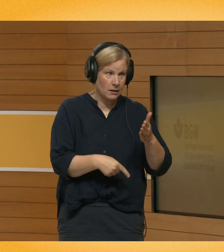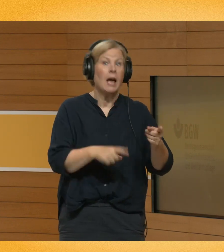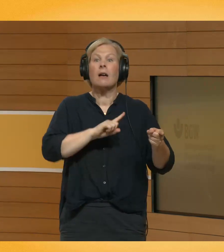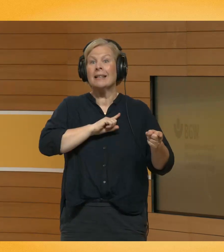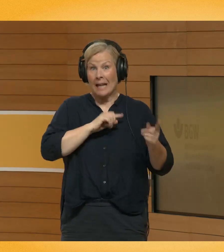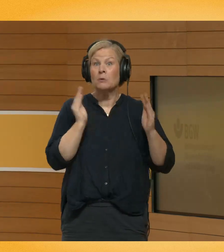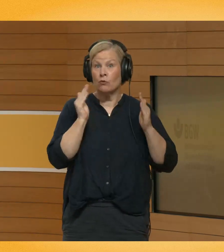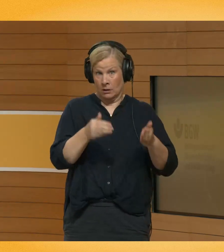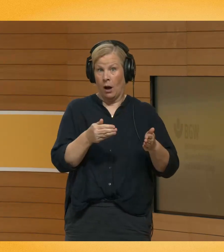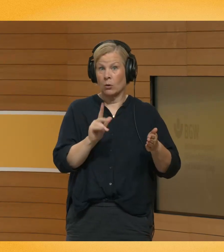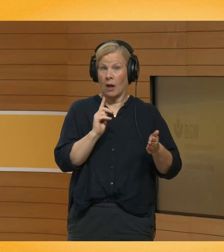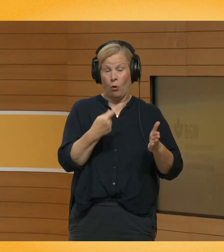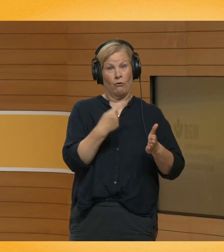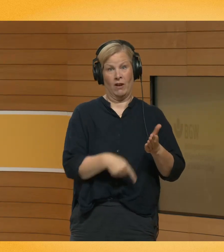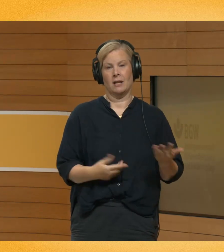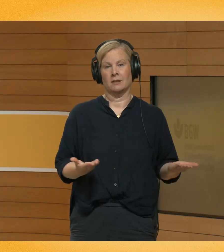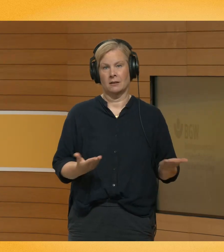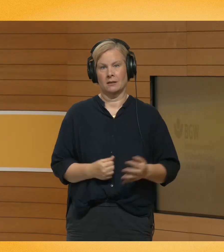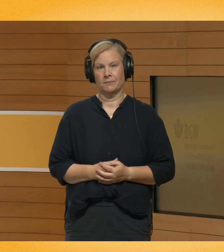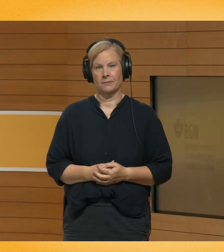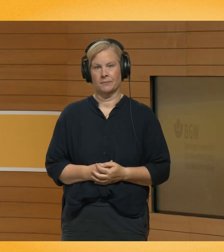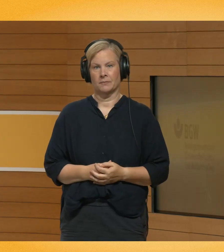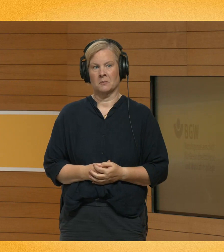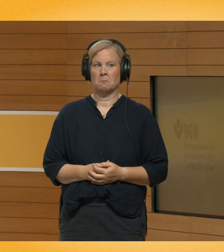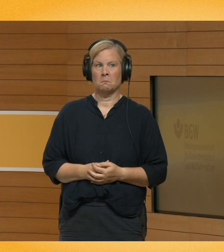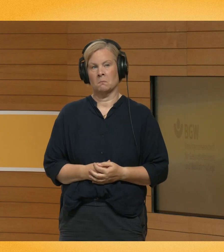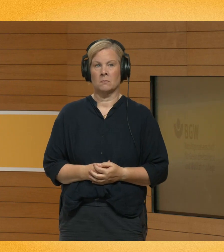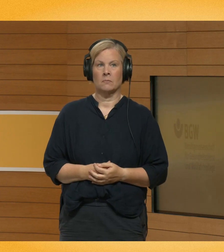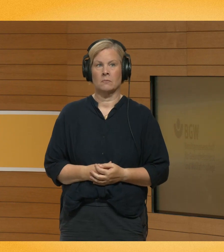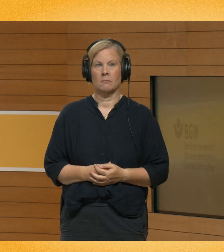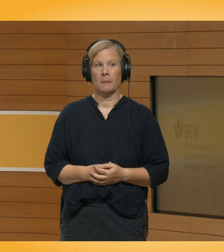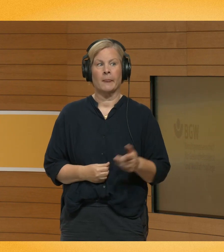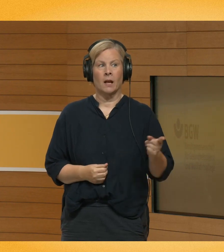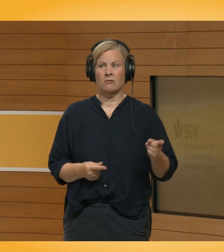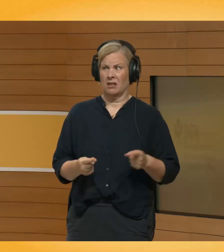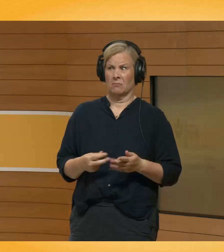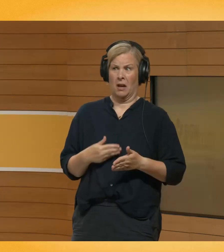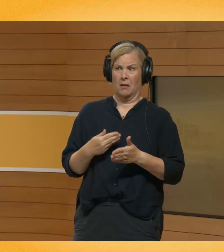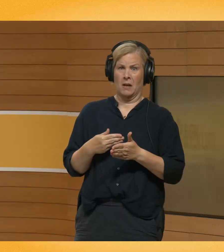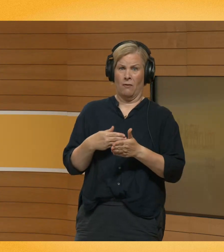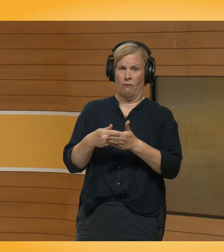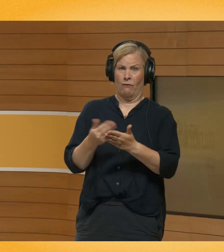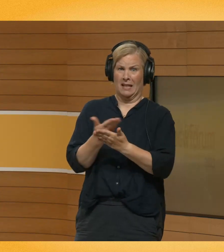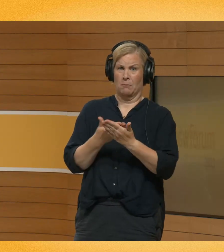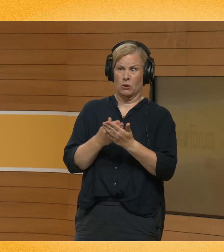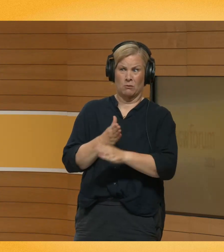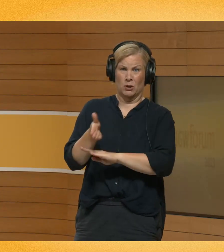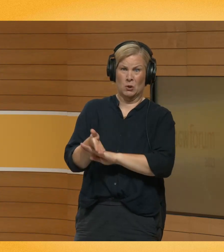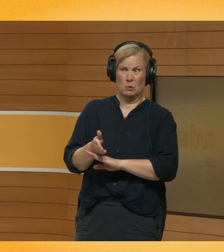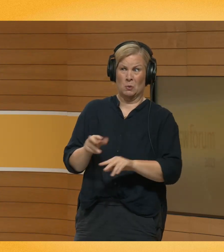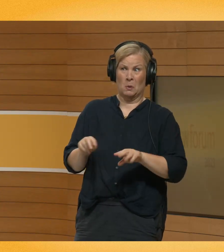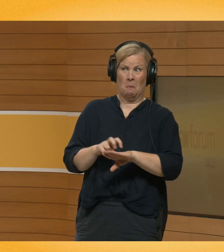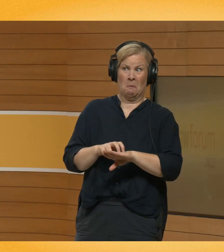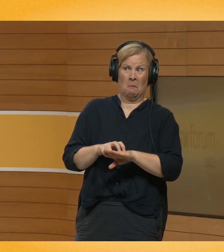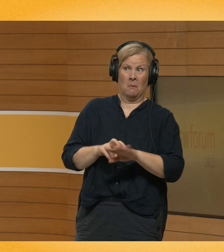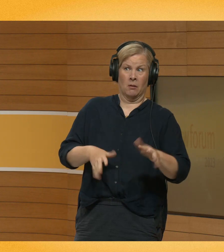The interview process was intimidating to them. Even the application form was intimidating to